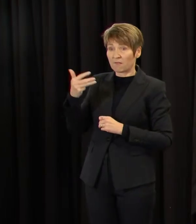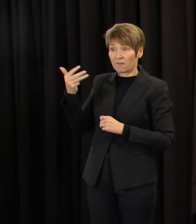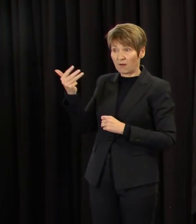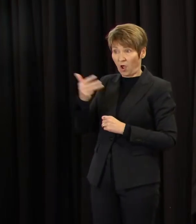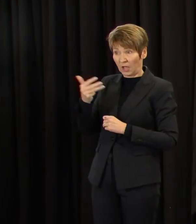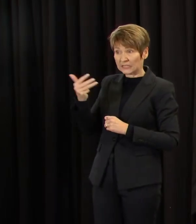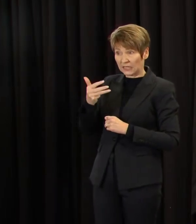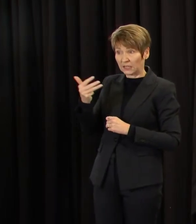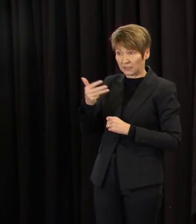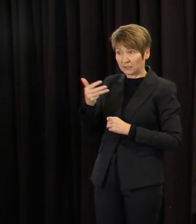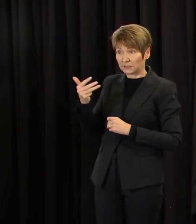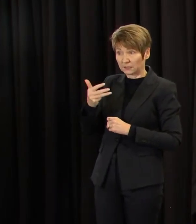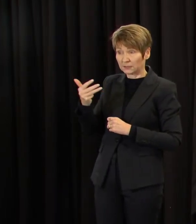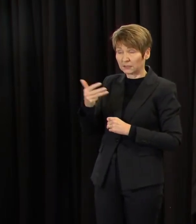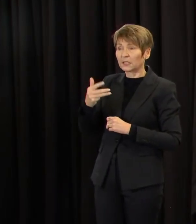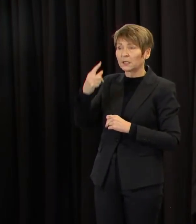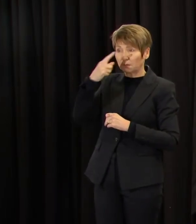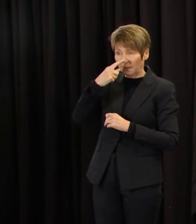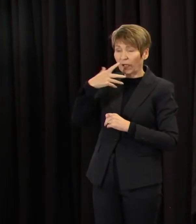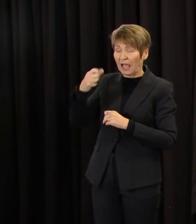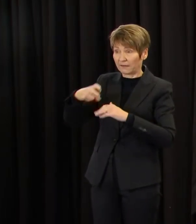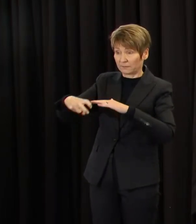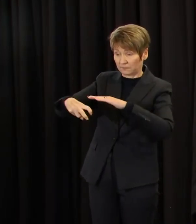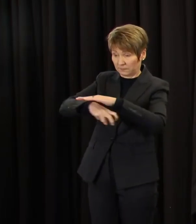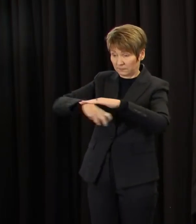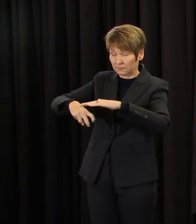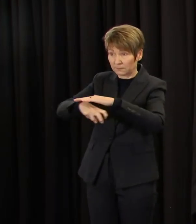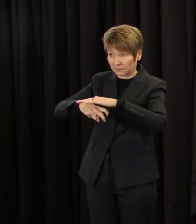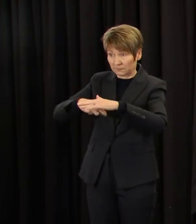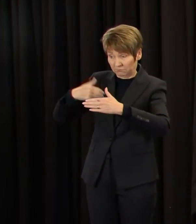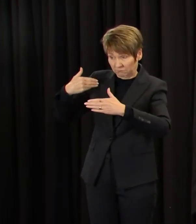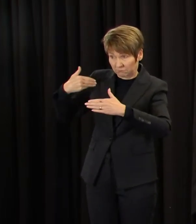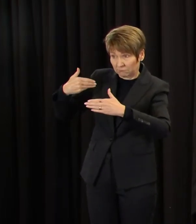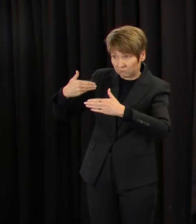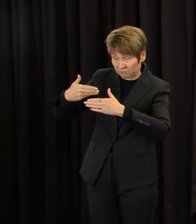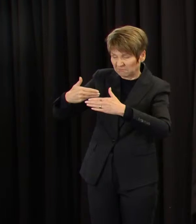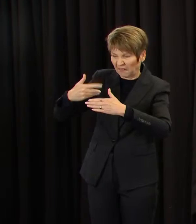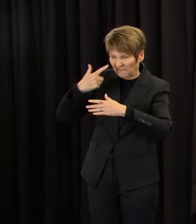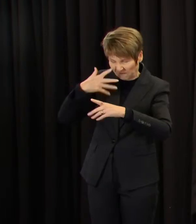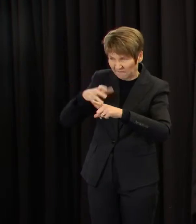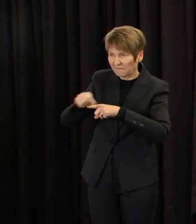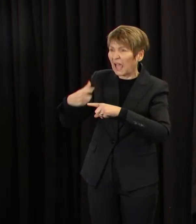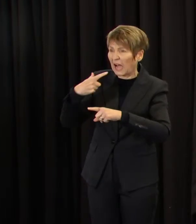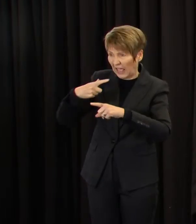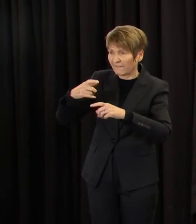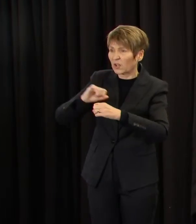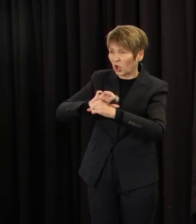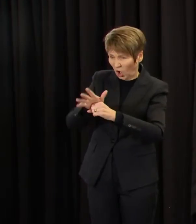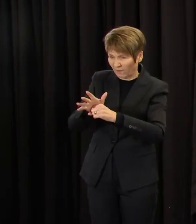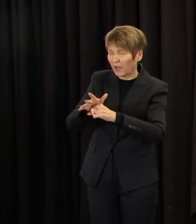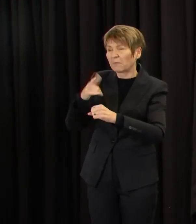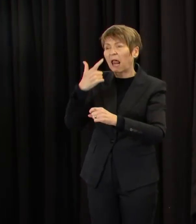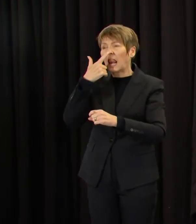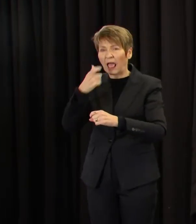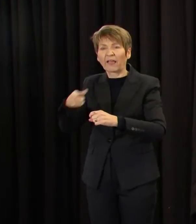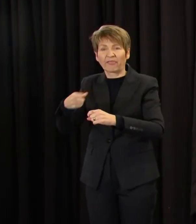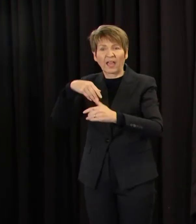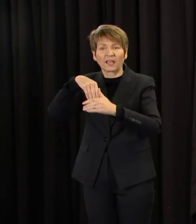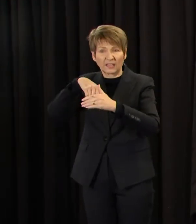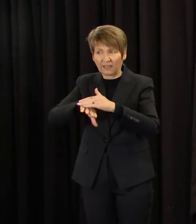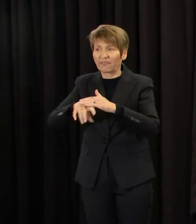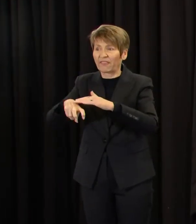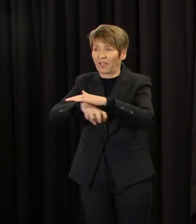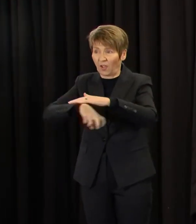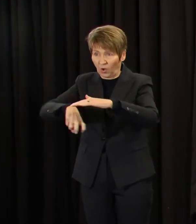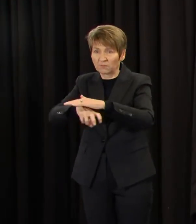were in full isolation for their infectious period, largely coming out of those established primary close contact hubs. We're still working through a number of the other cases, so we'll do an update in the